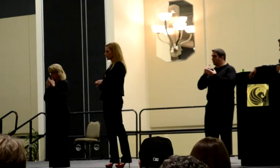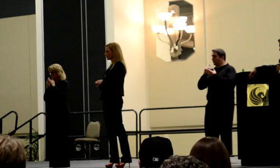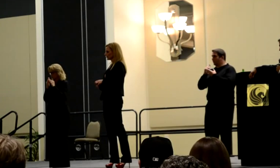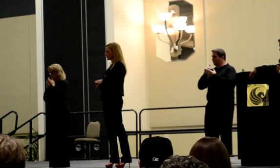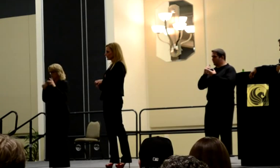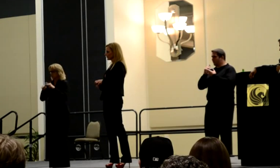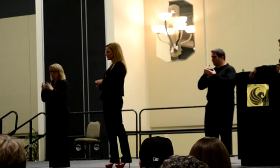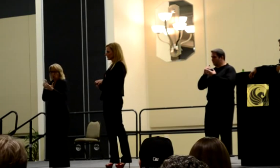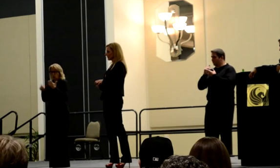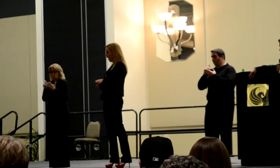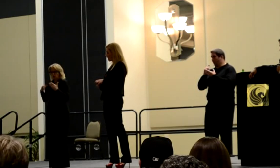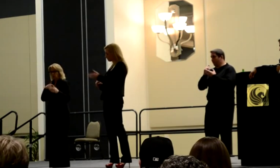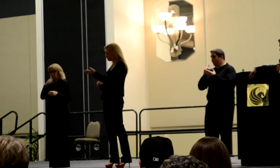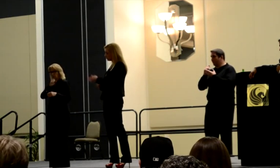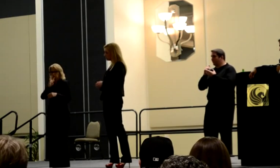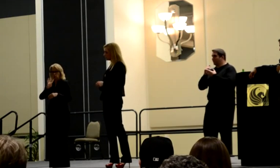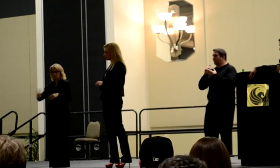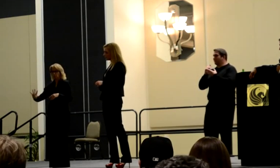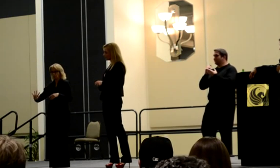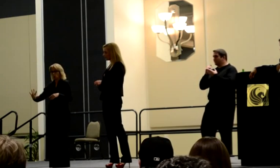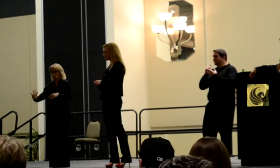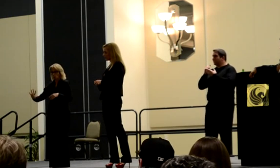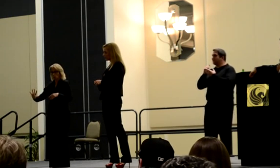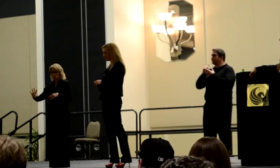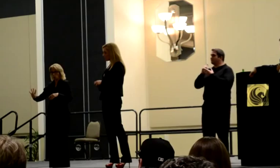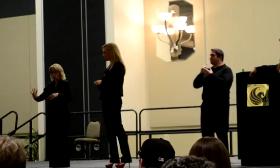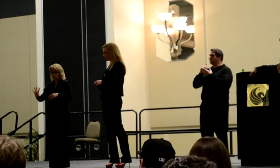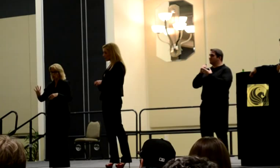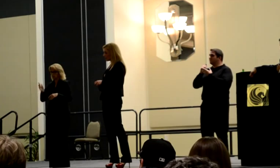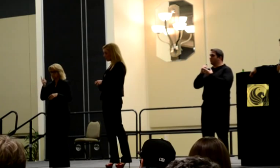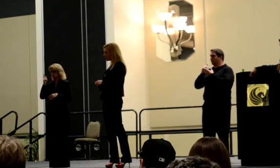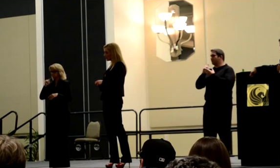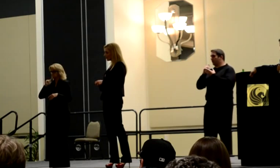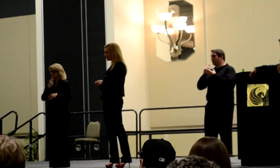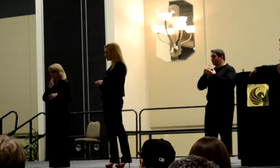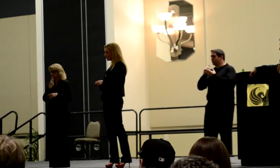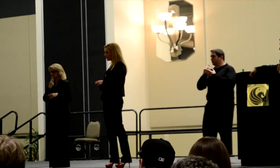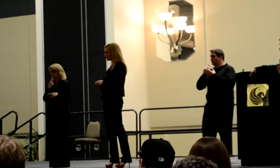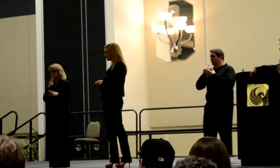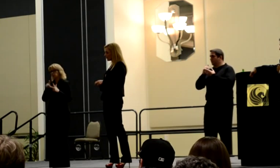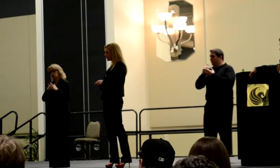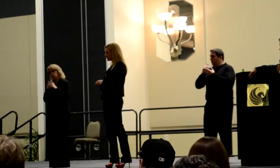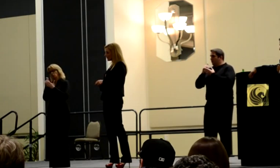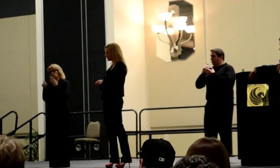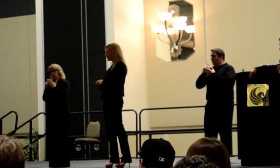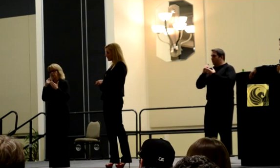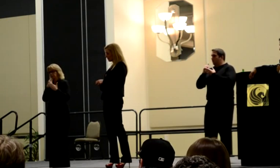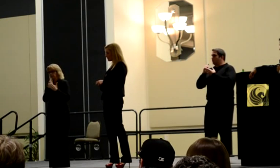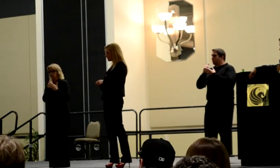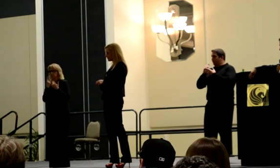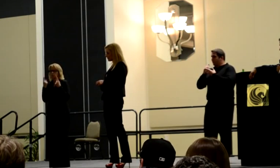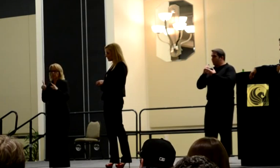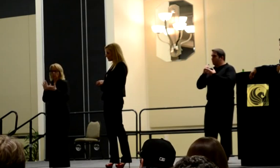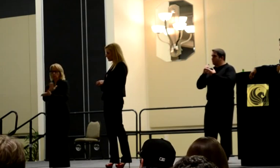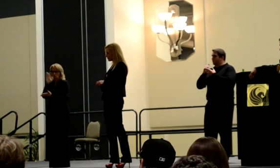I started writing when I was about 4, really, but seriously, when I was in college. And so I want to write